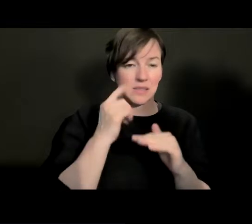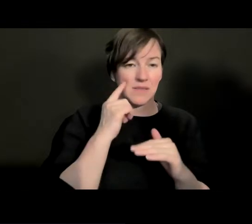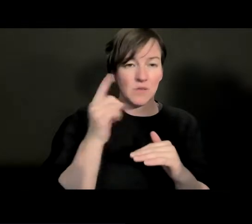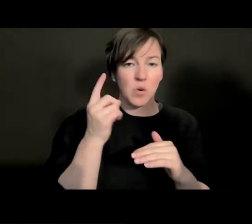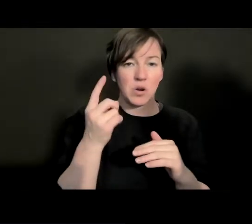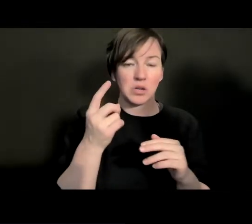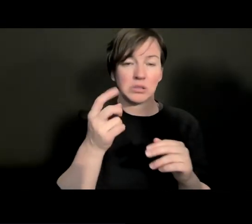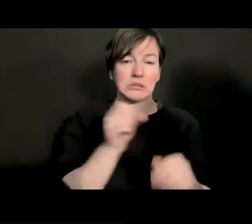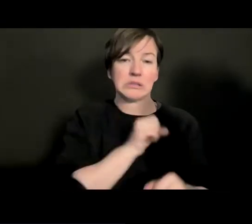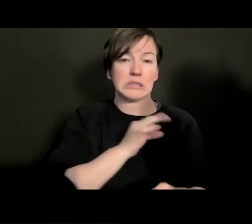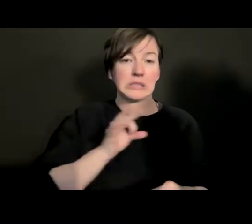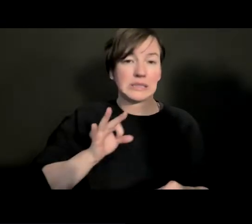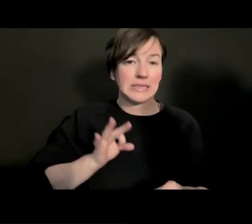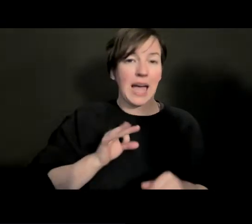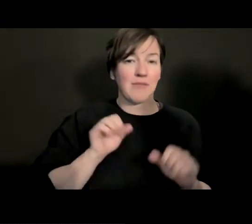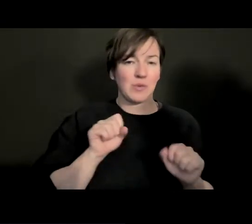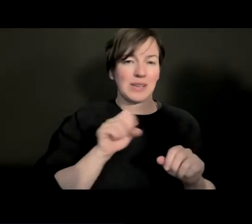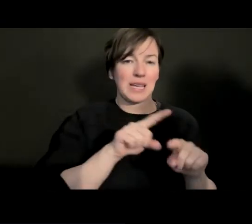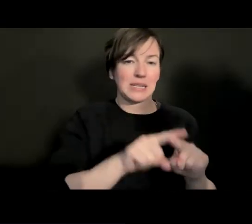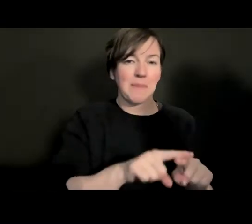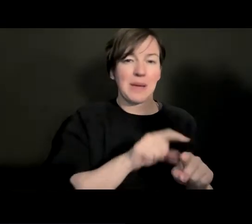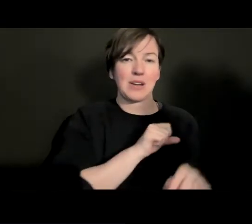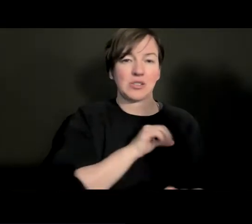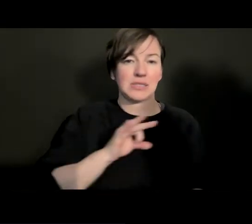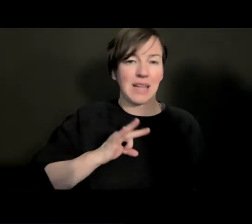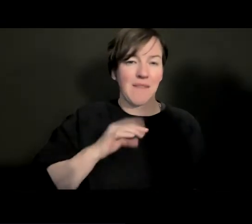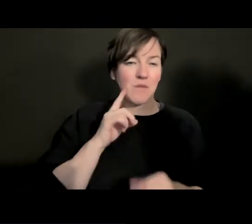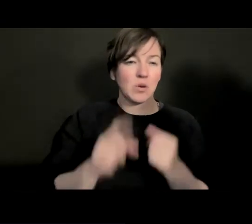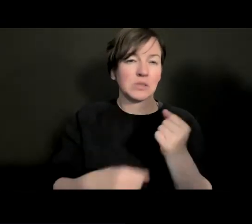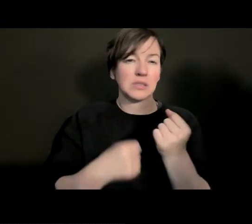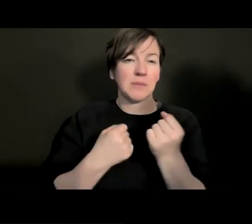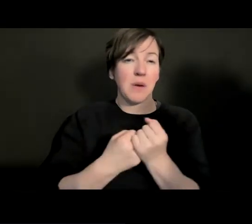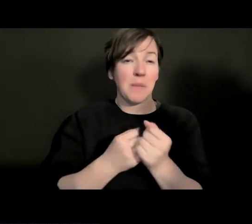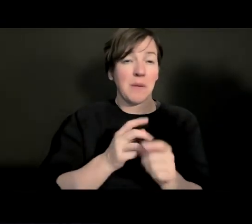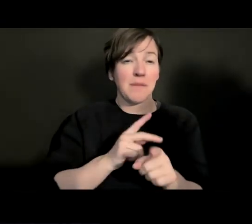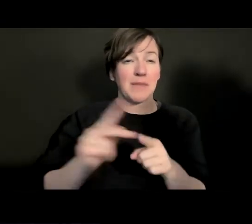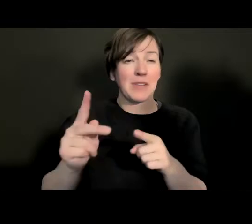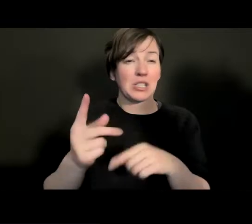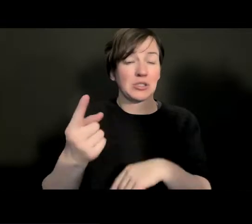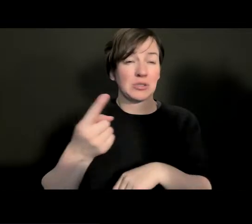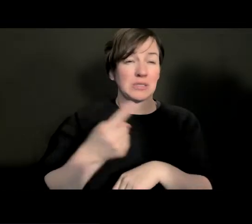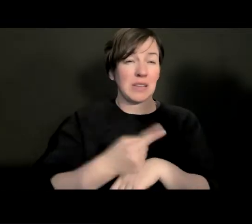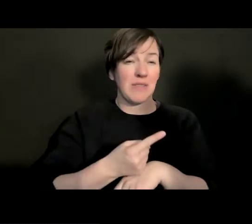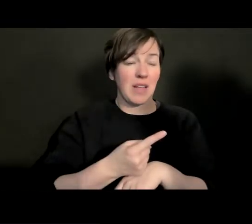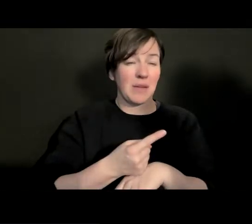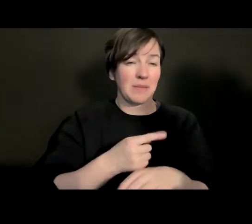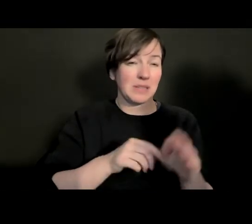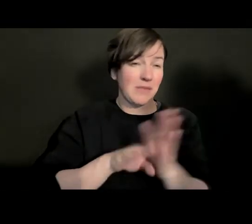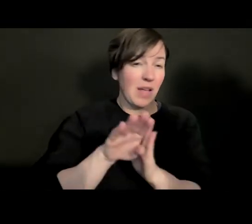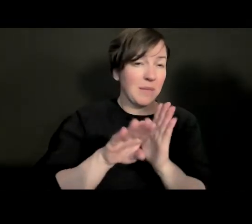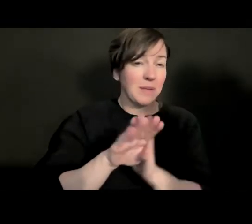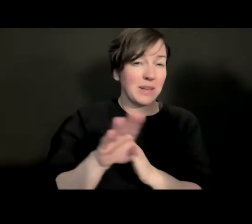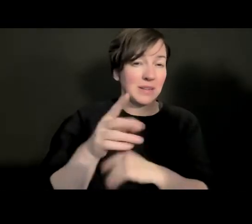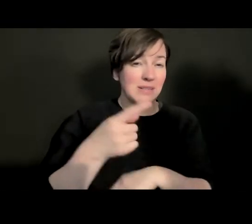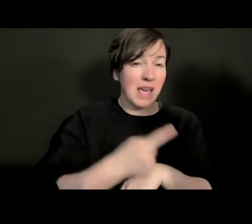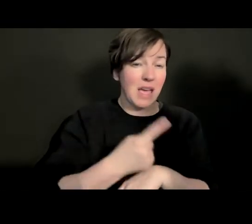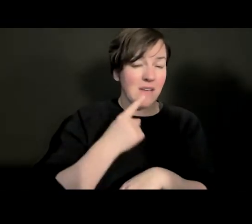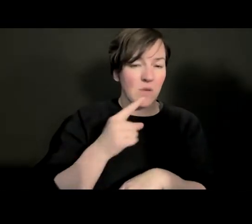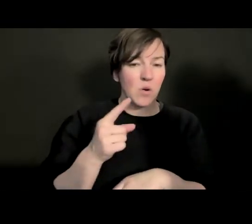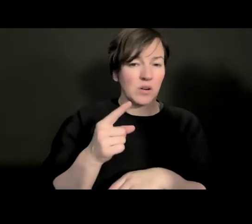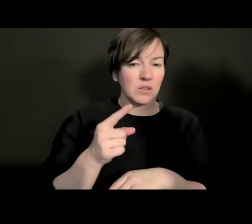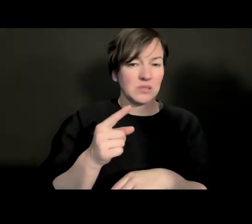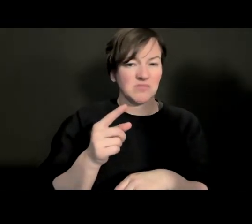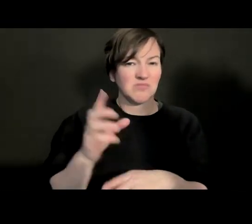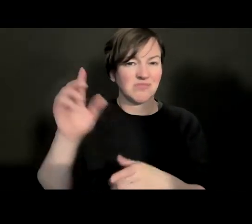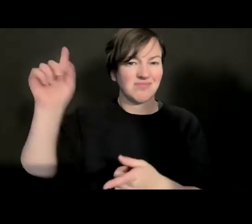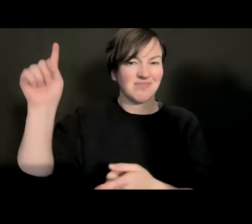staff, where we can rely on staff to support professional development and the elimination of, are continuing to